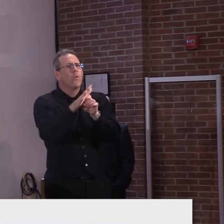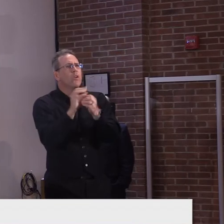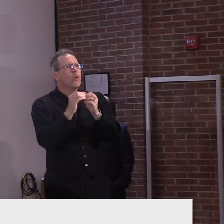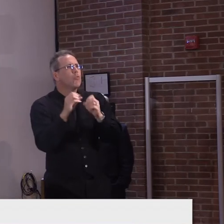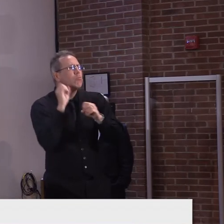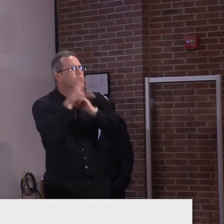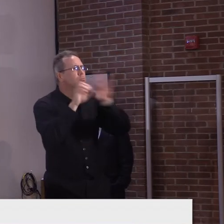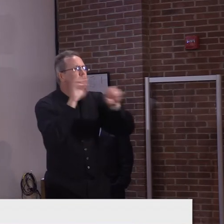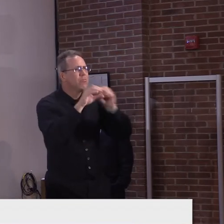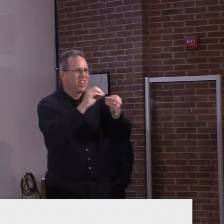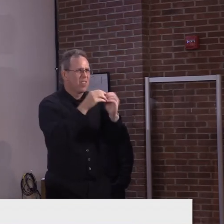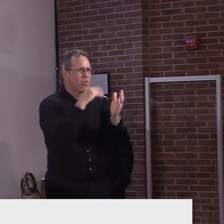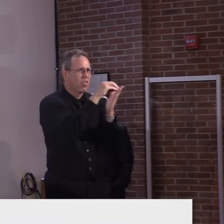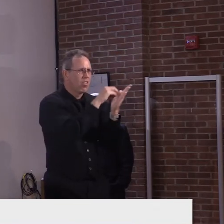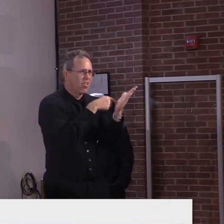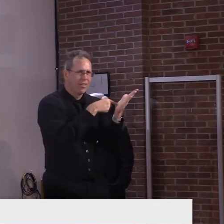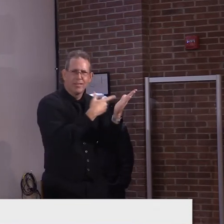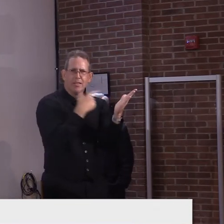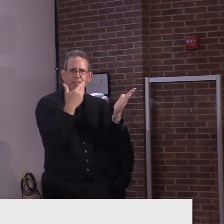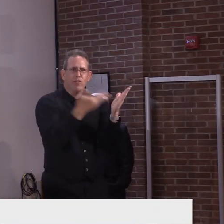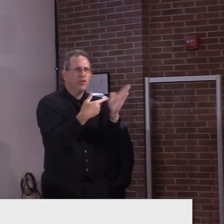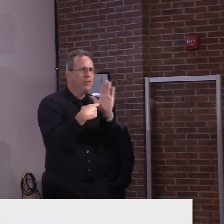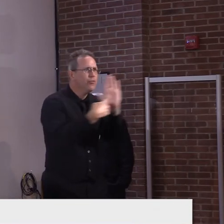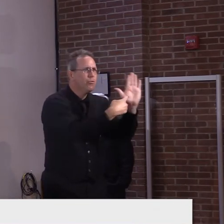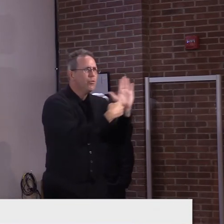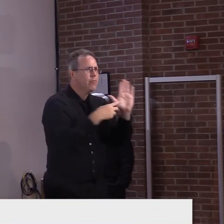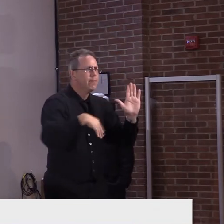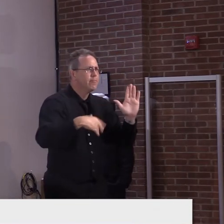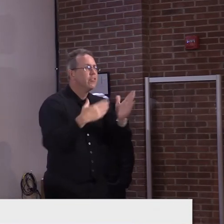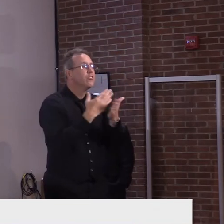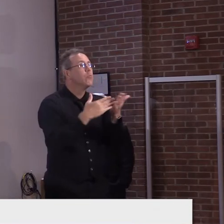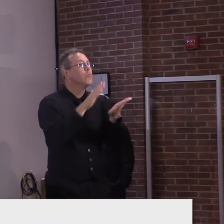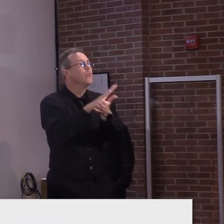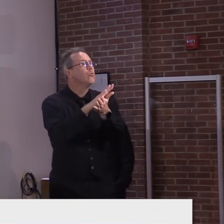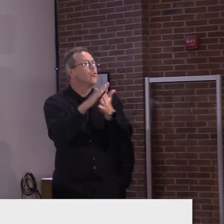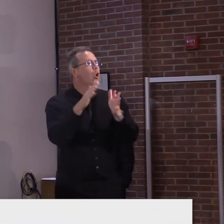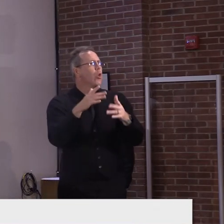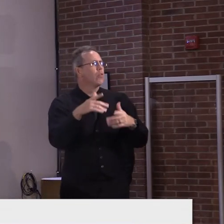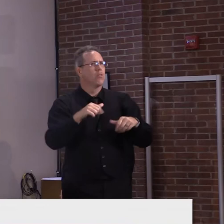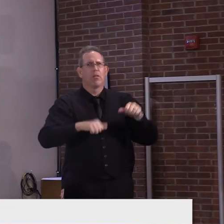of a lack of confidence in following these guidelines when they don't have the